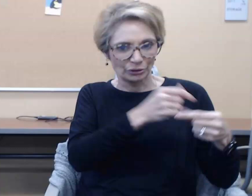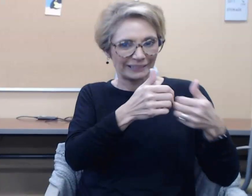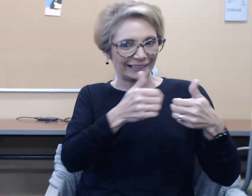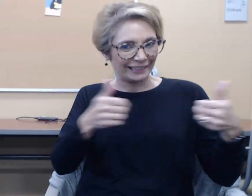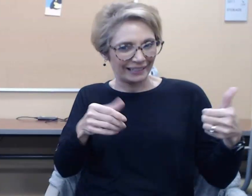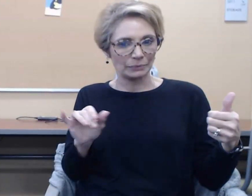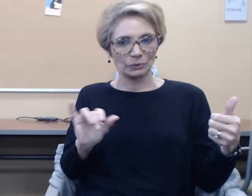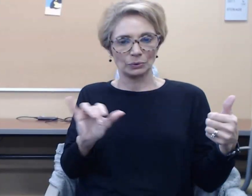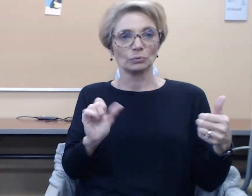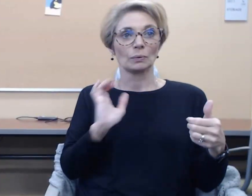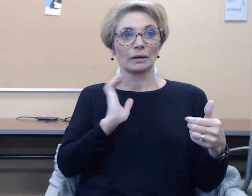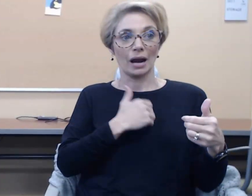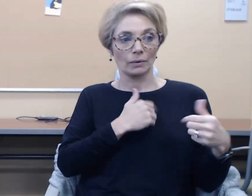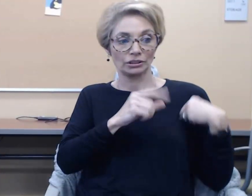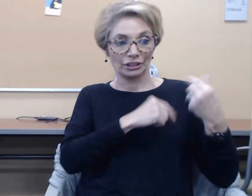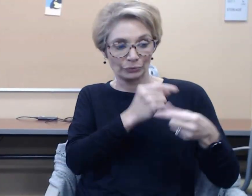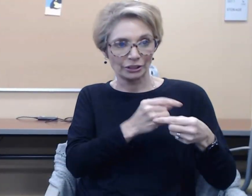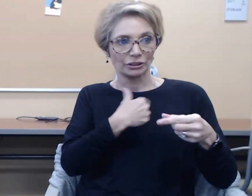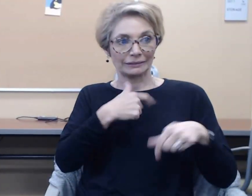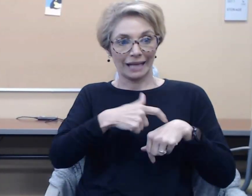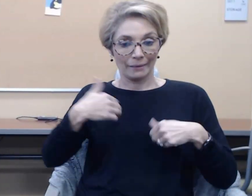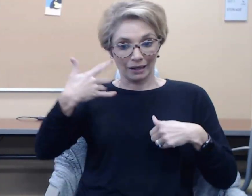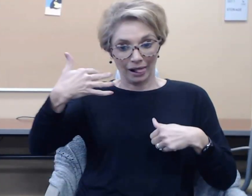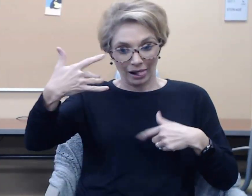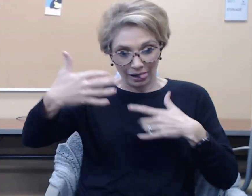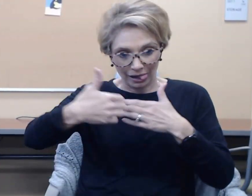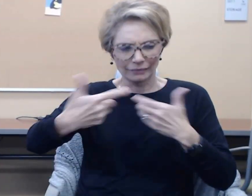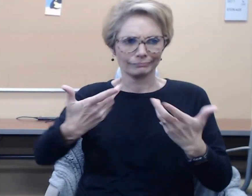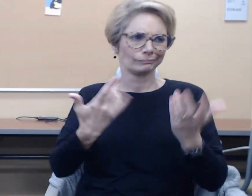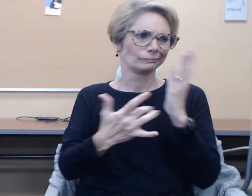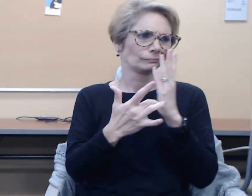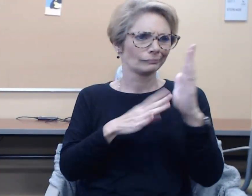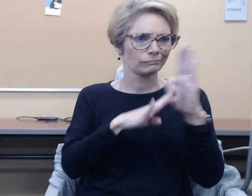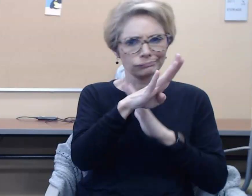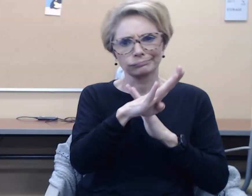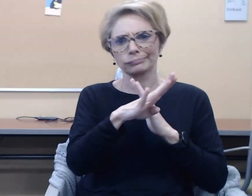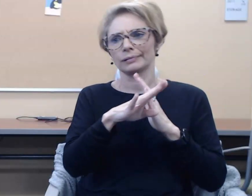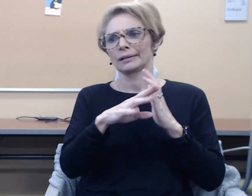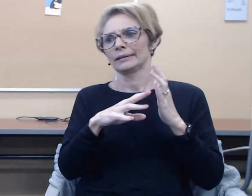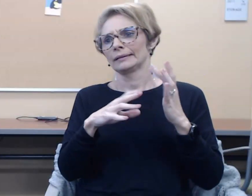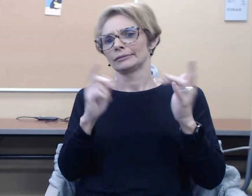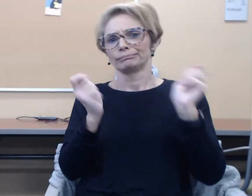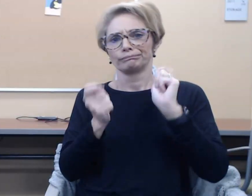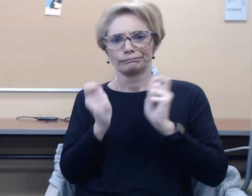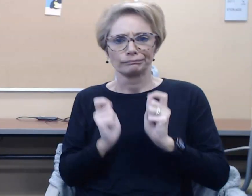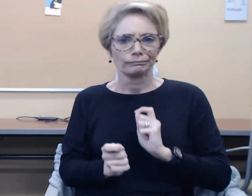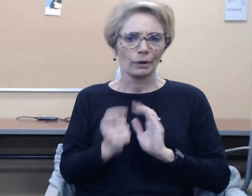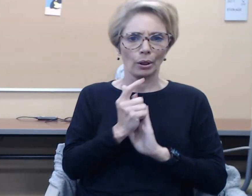as our generations and our times have gone on, we've had technological improvements. We've had changes in laws, like the ones I went